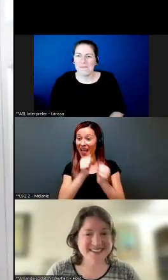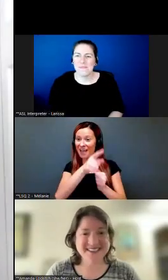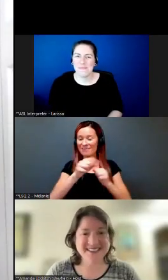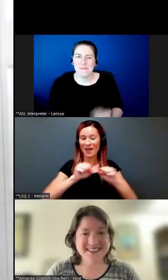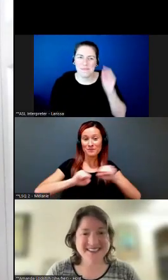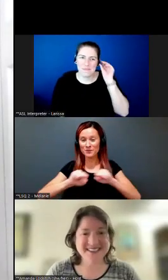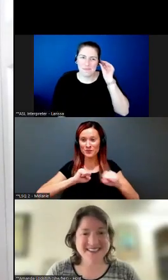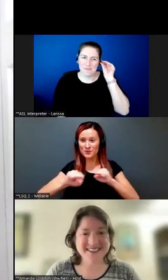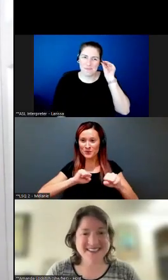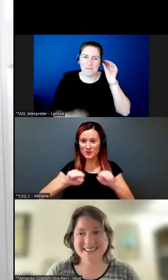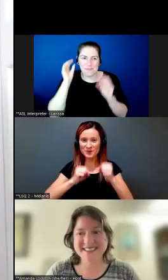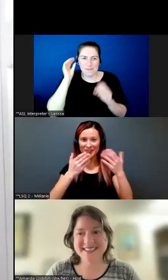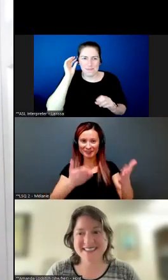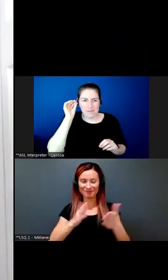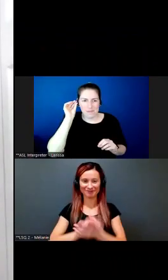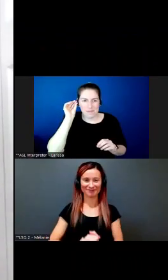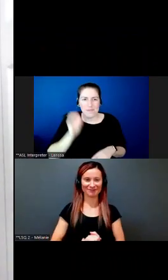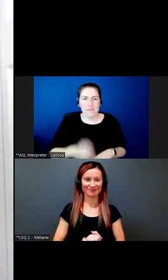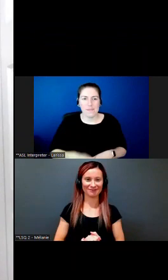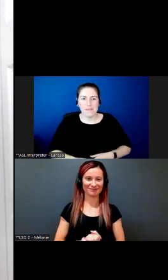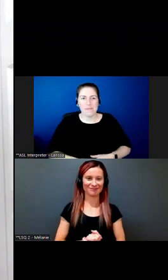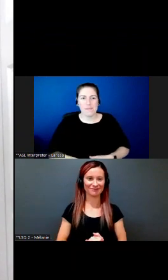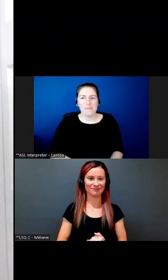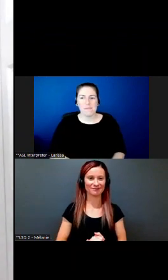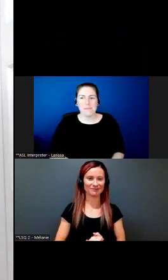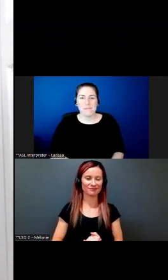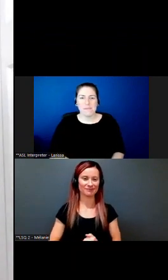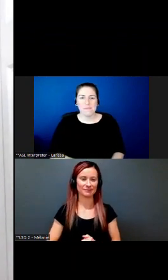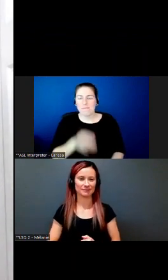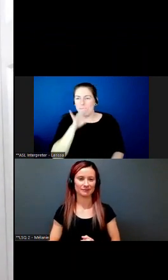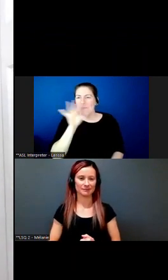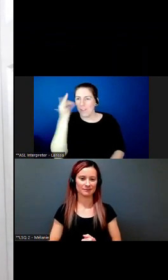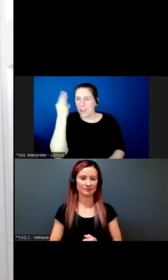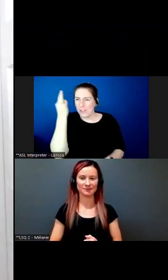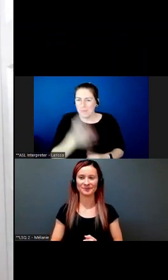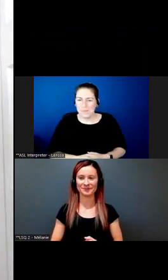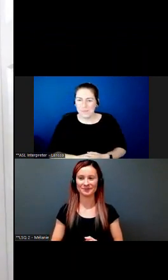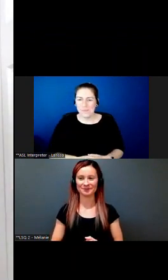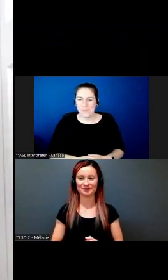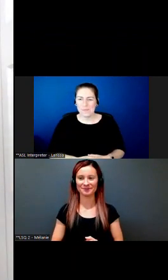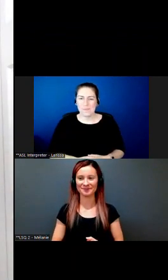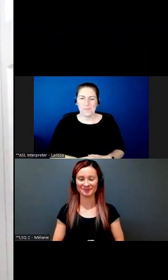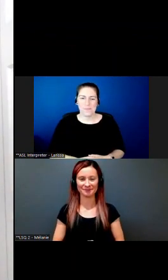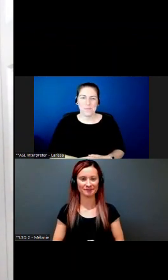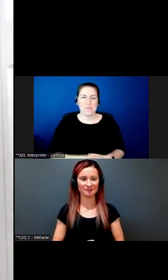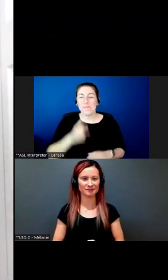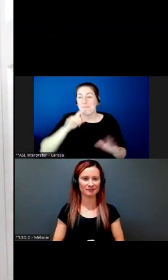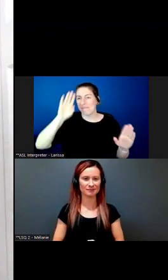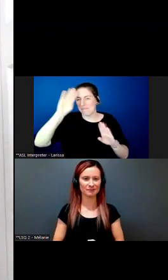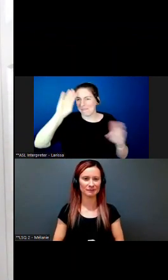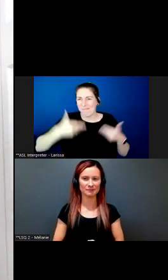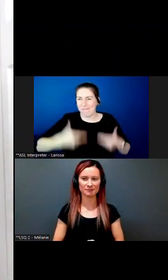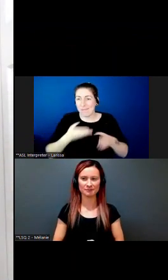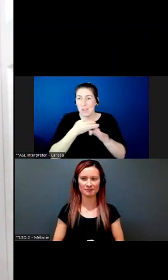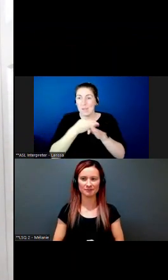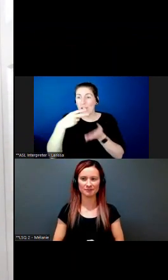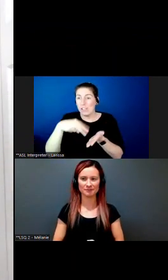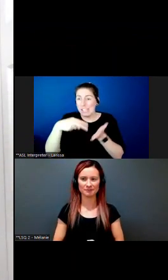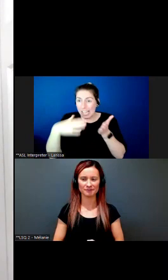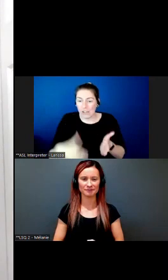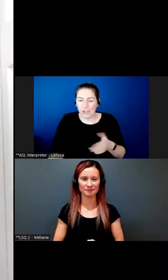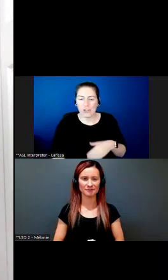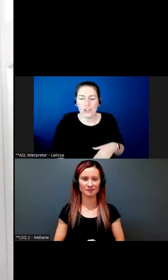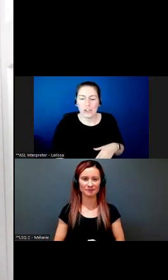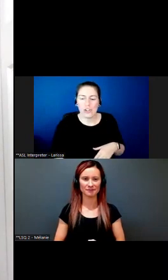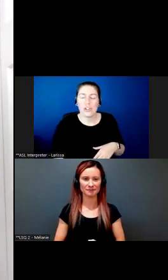Hello, bonjour tout le monde. Je m'appelle Luca Lazy Legs Patuelli. I am a professional dancer, motivational